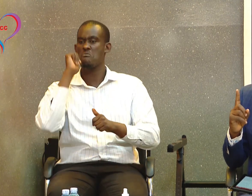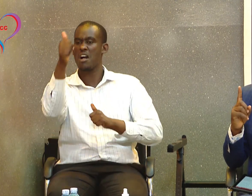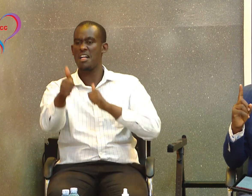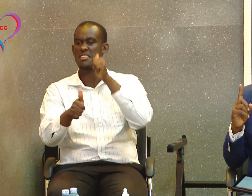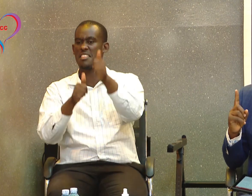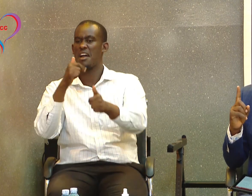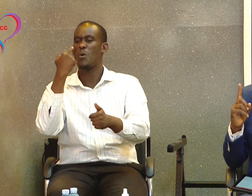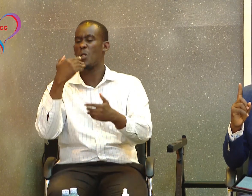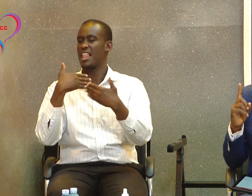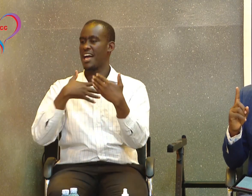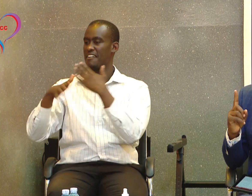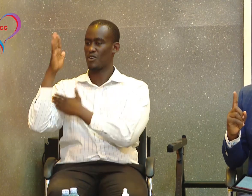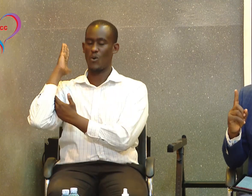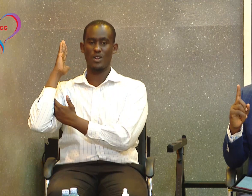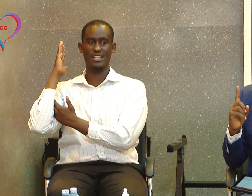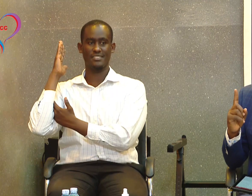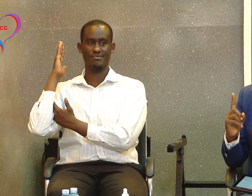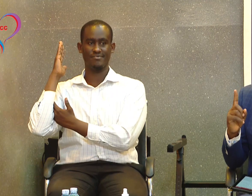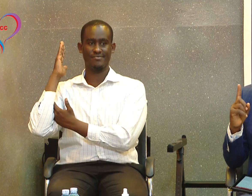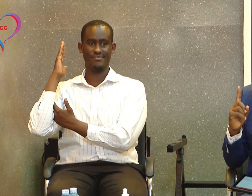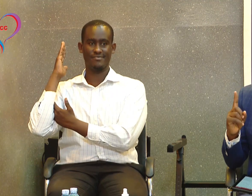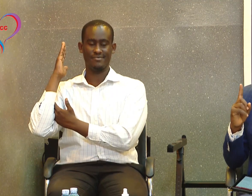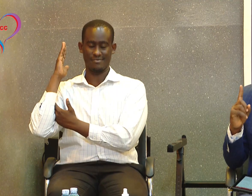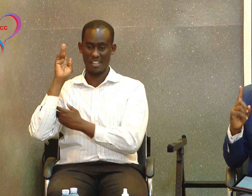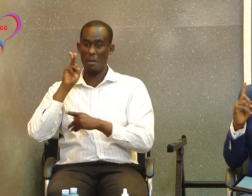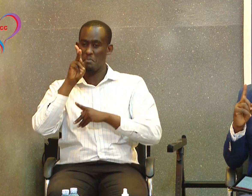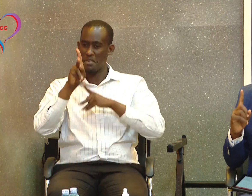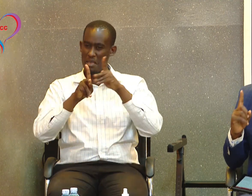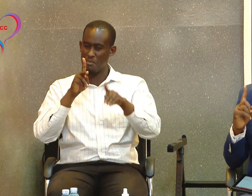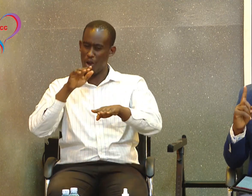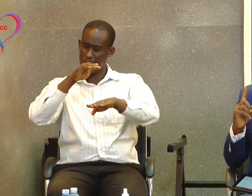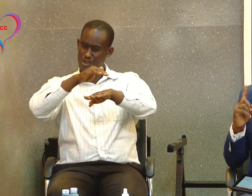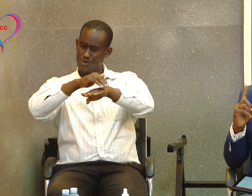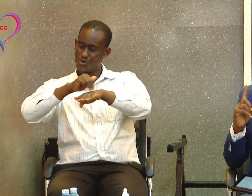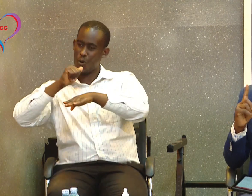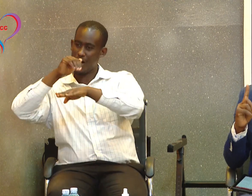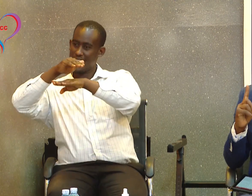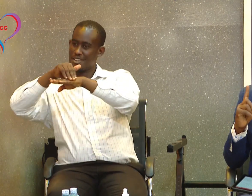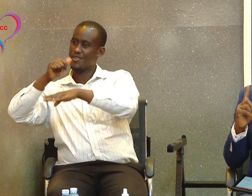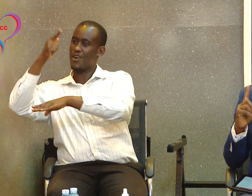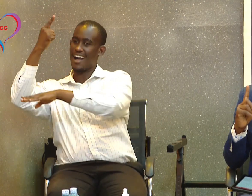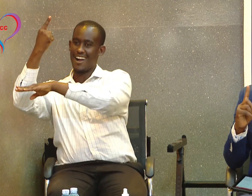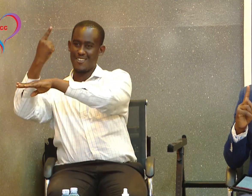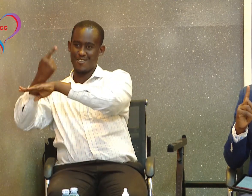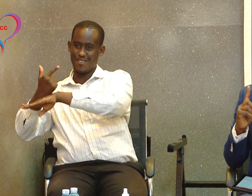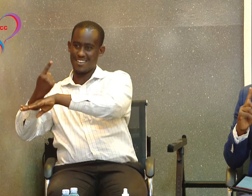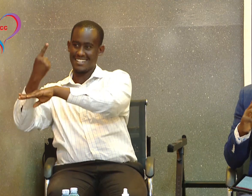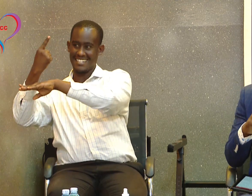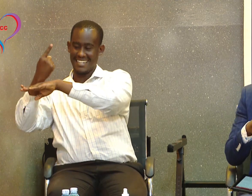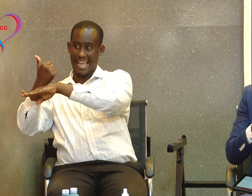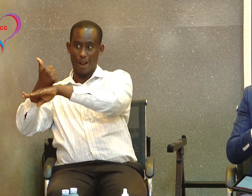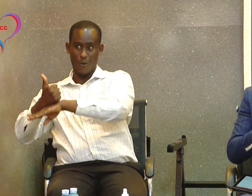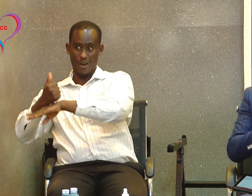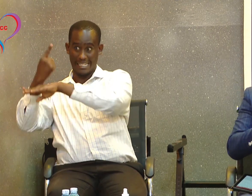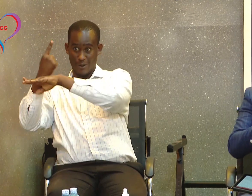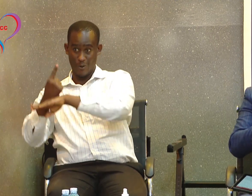abaagala Katonda. To those who are called according to his purpose. Era abaayitibwa ng'okuteesa kwe bwe kuli.